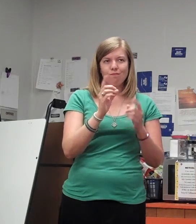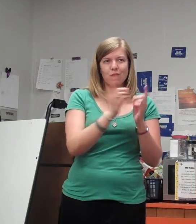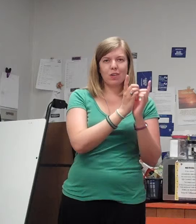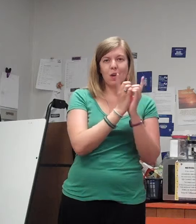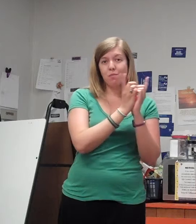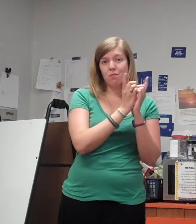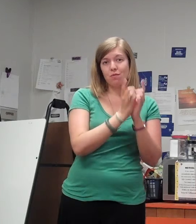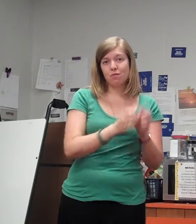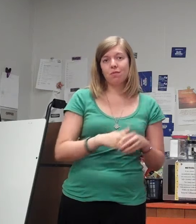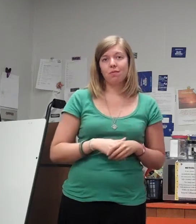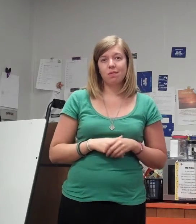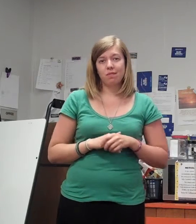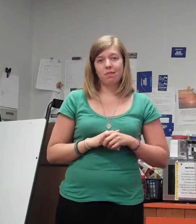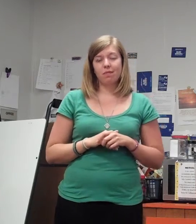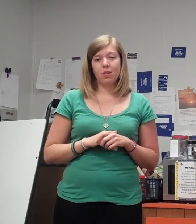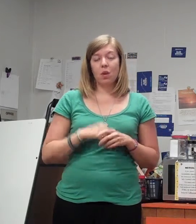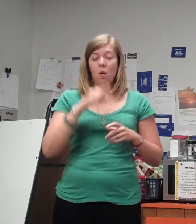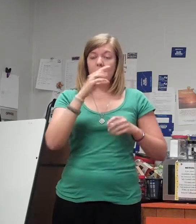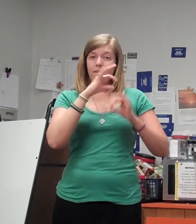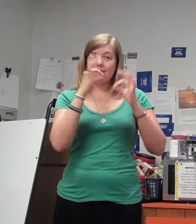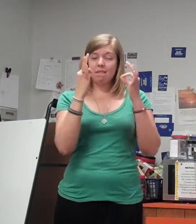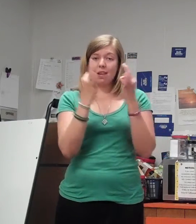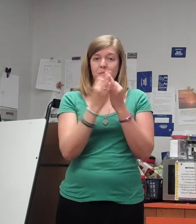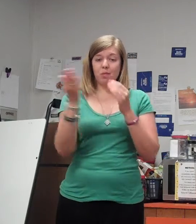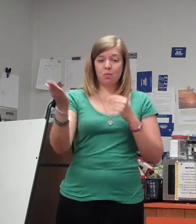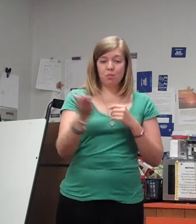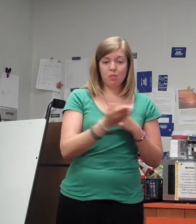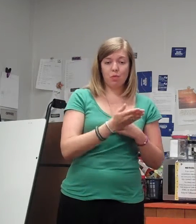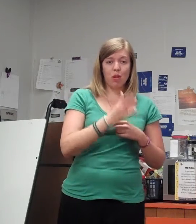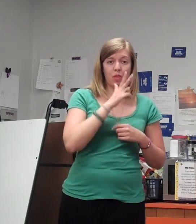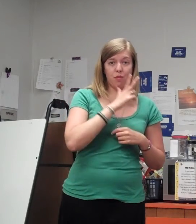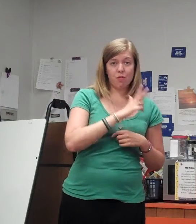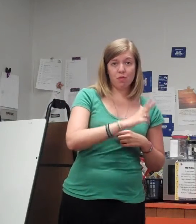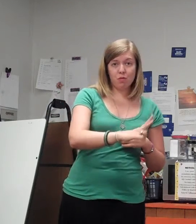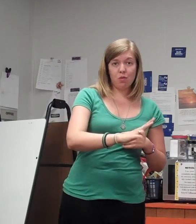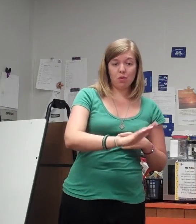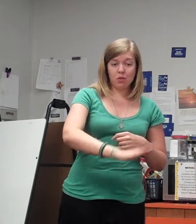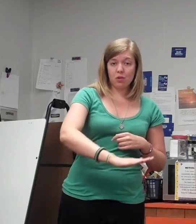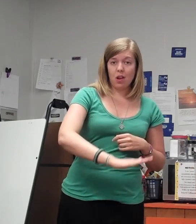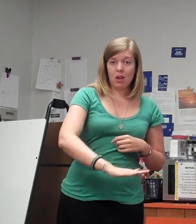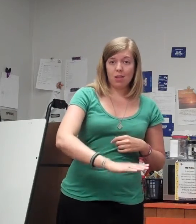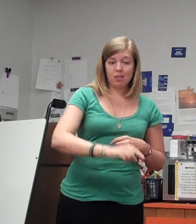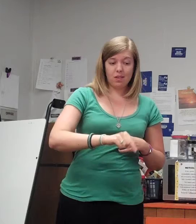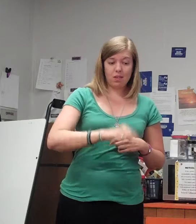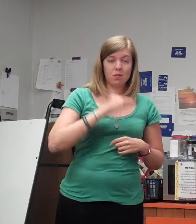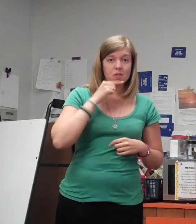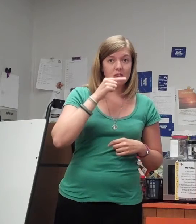family brought their 3-year-old child, who was a hearing child, and